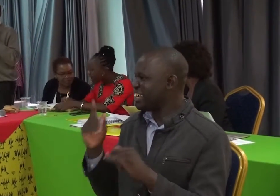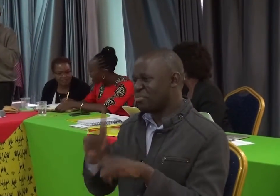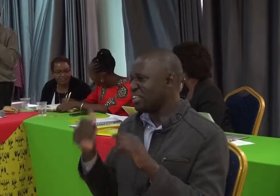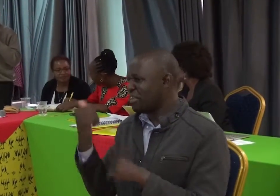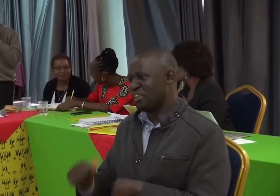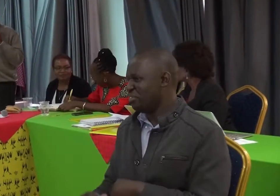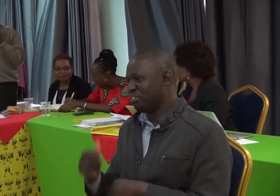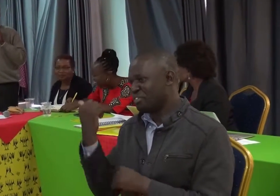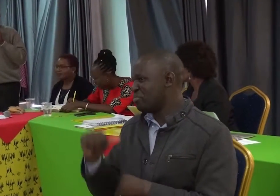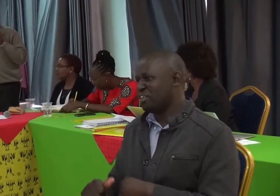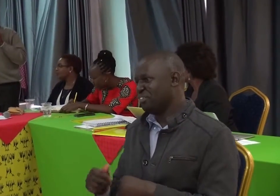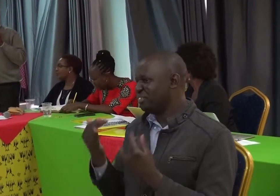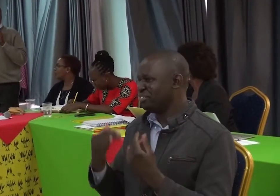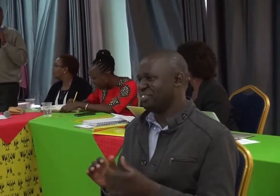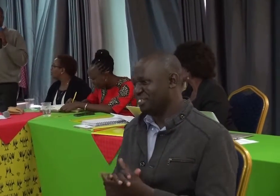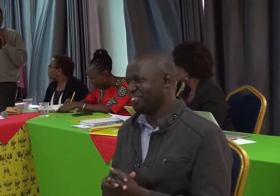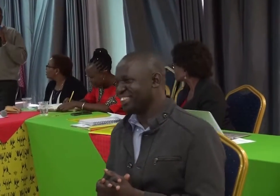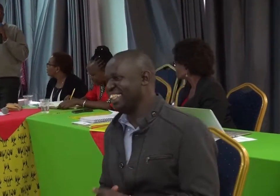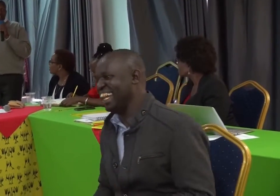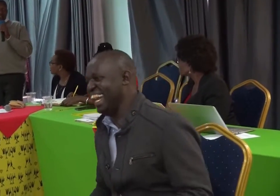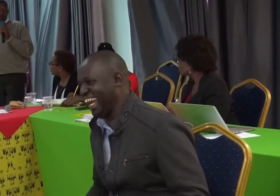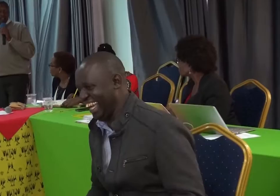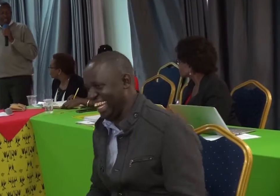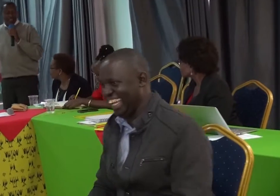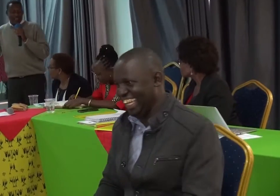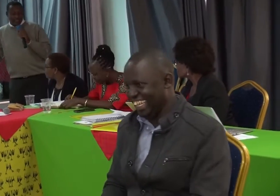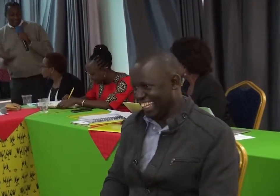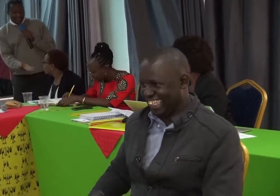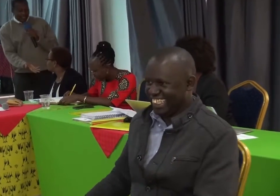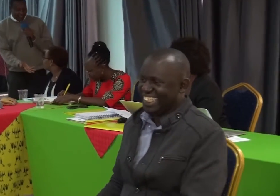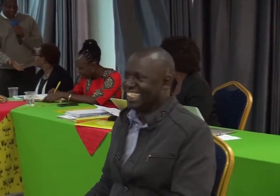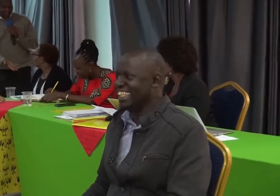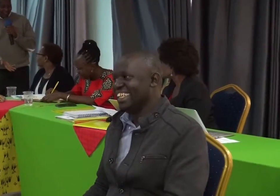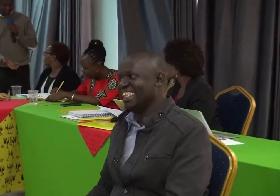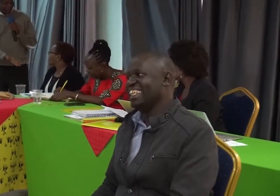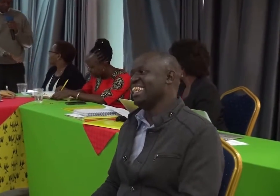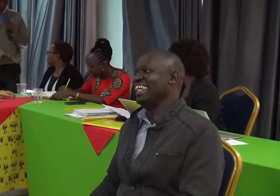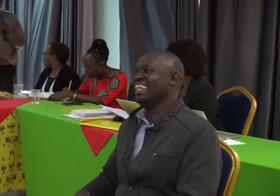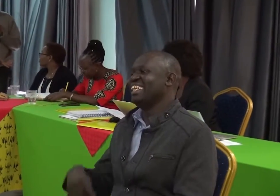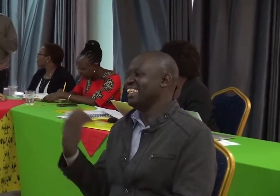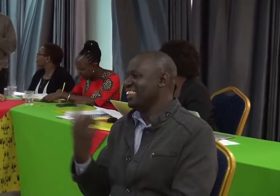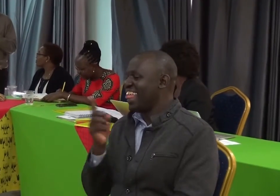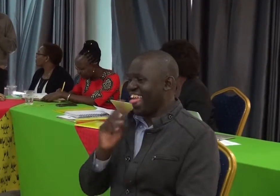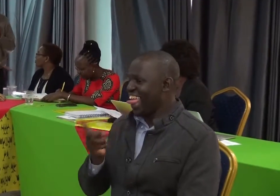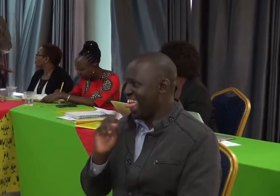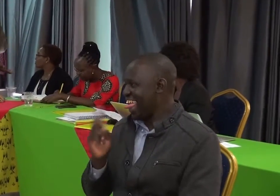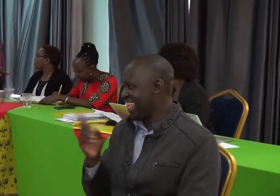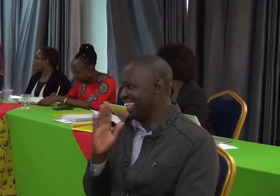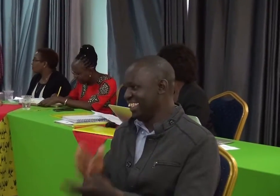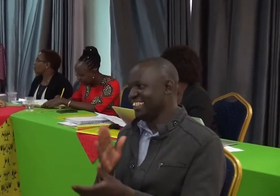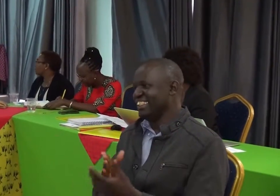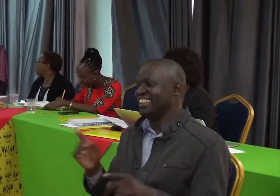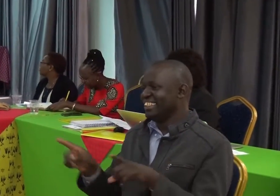that one here, we are still trying. In Kise, I can tell you that. And Daktari is here. She has taught for many years. We are still